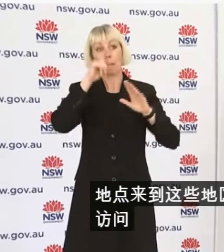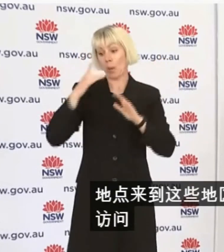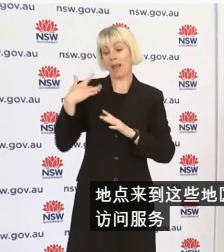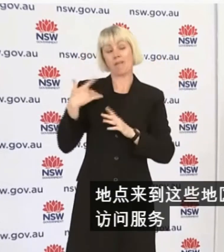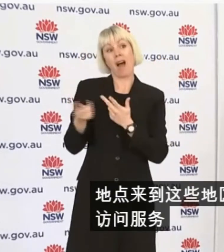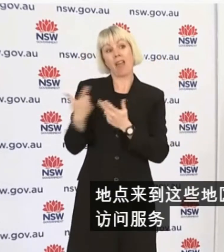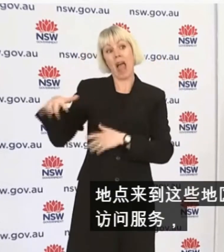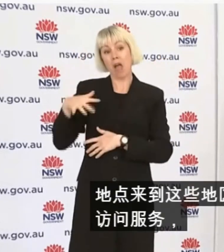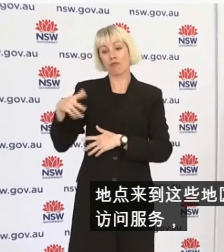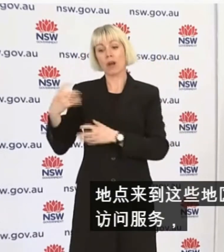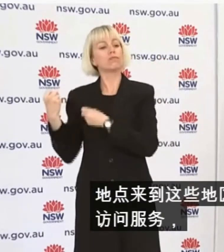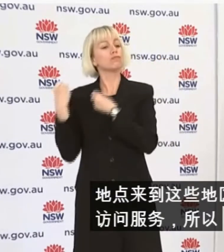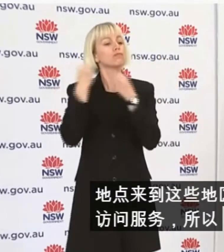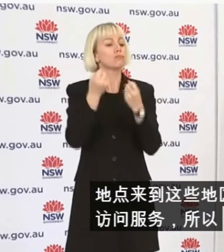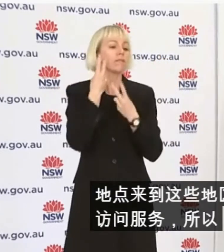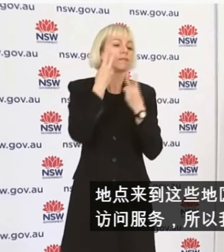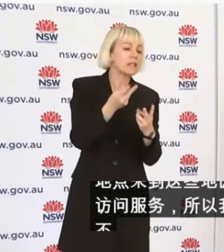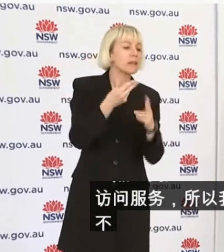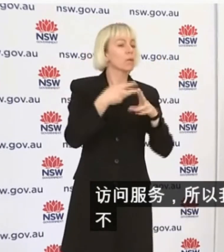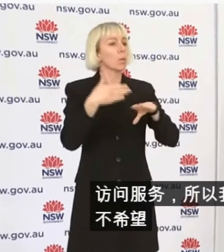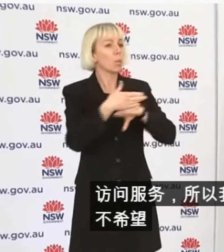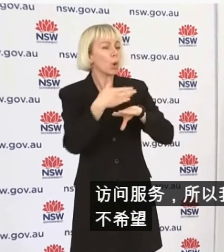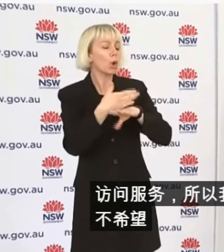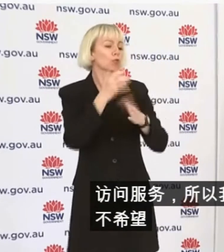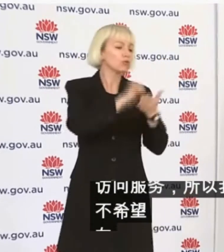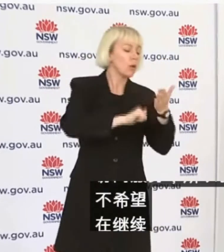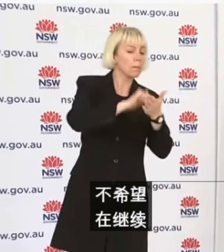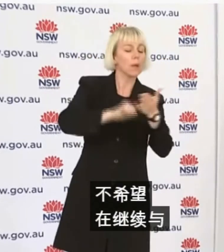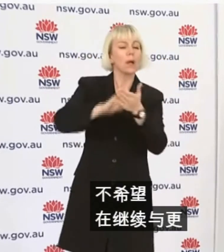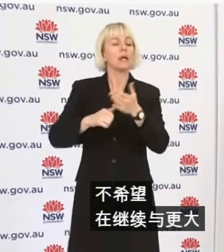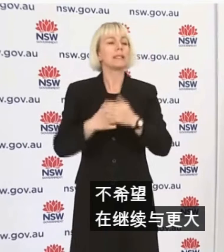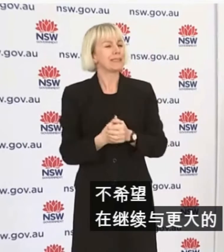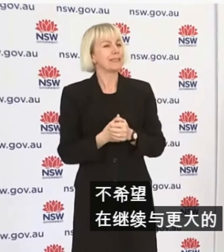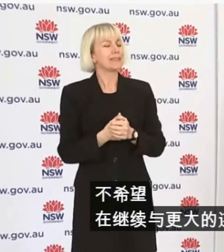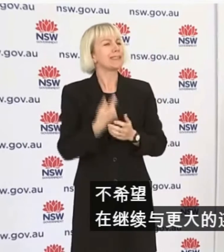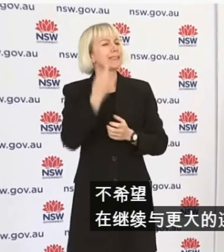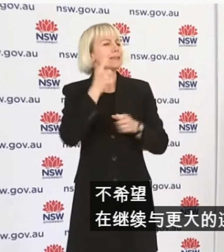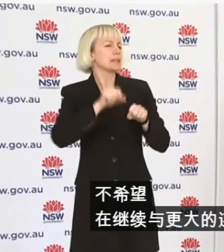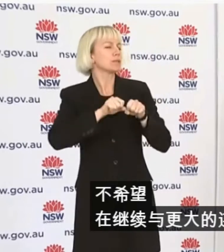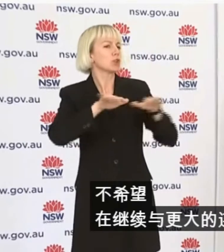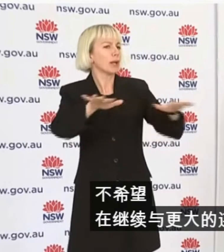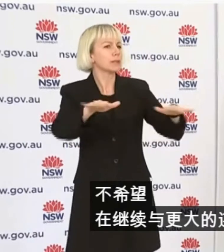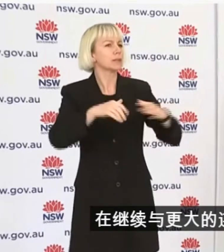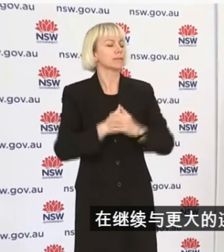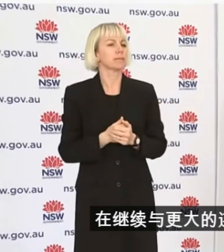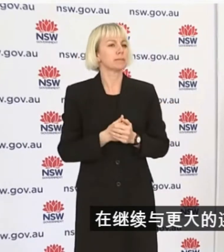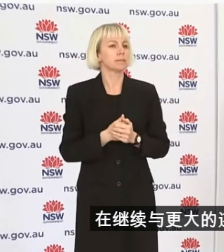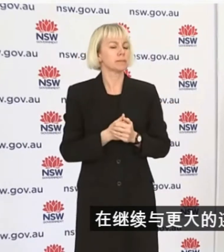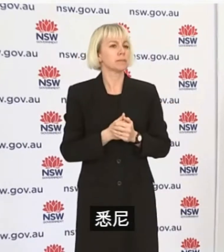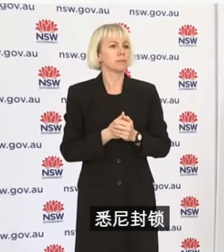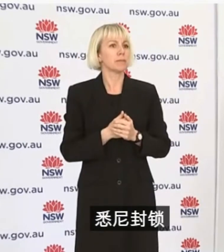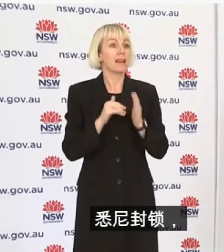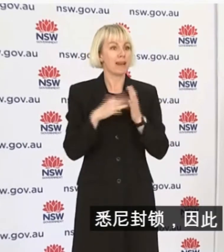access services in those areas. So, and we didn't want gaps in terms of the being continuous with